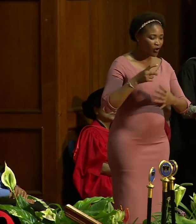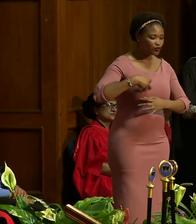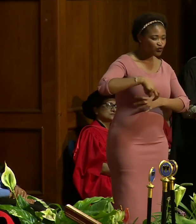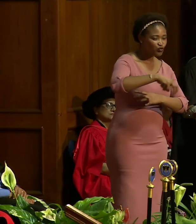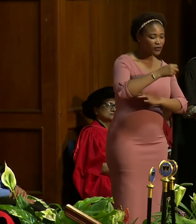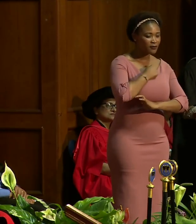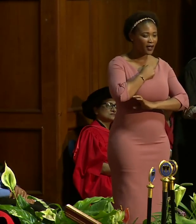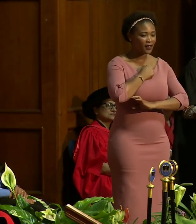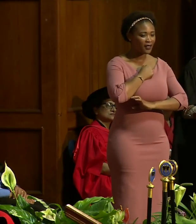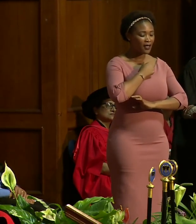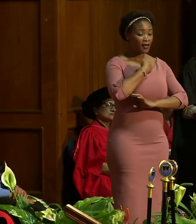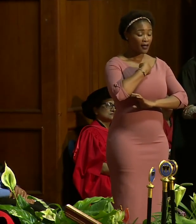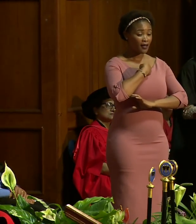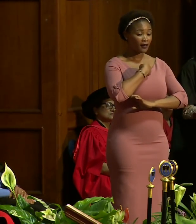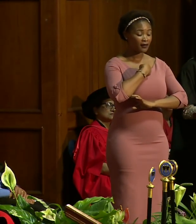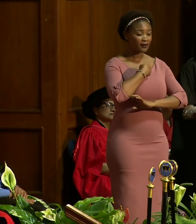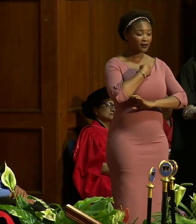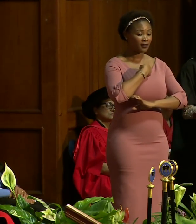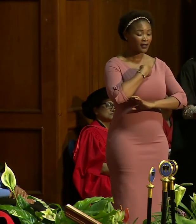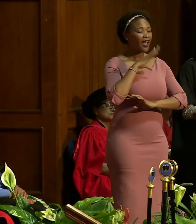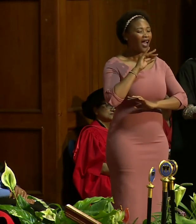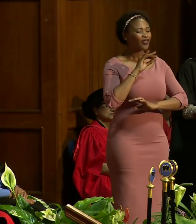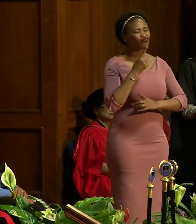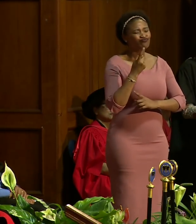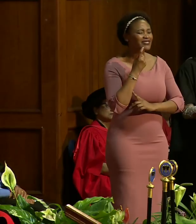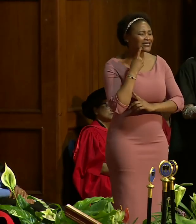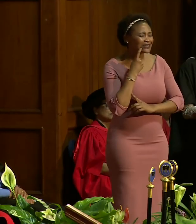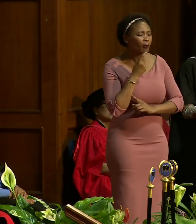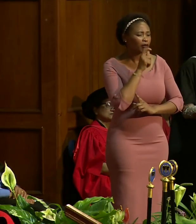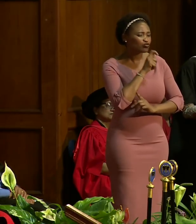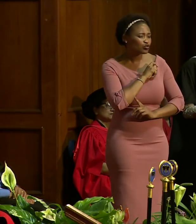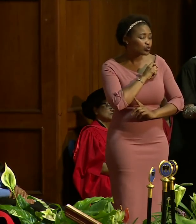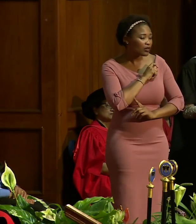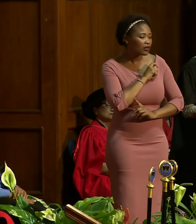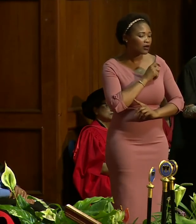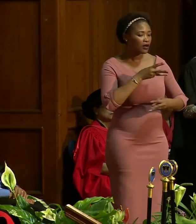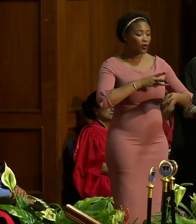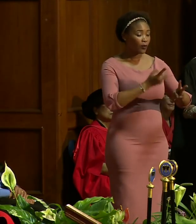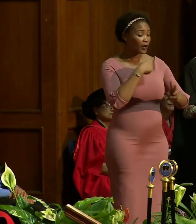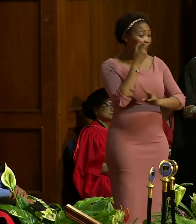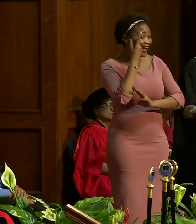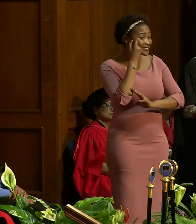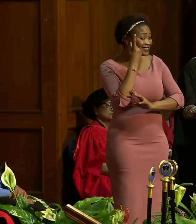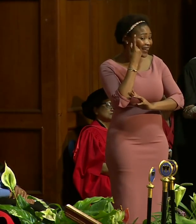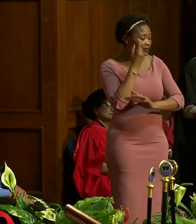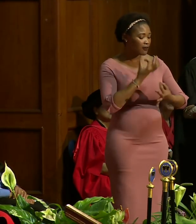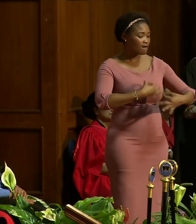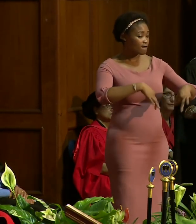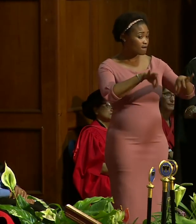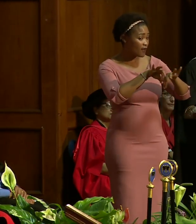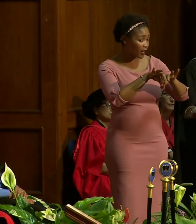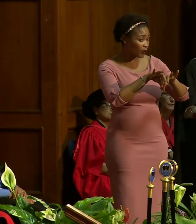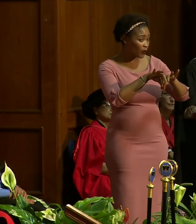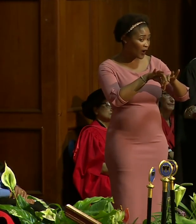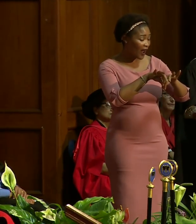journey, I've been drawn to some simple truths. That the way we understand how value and success